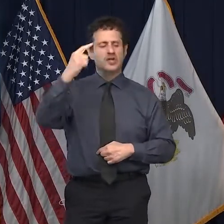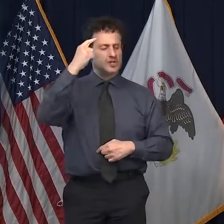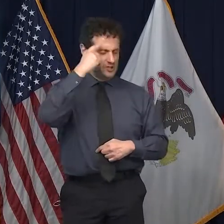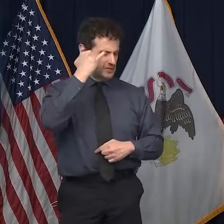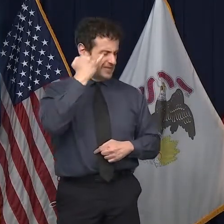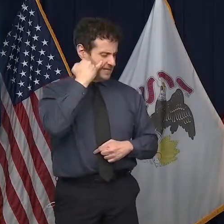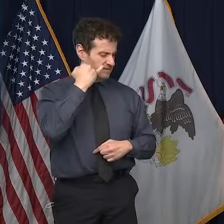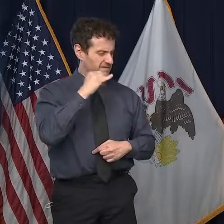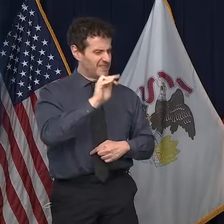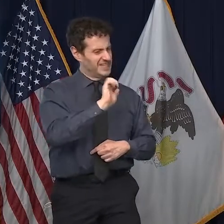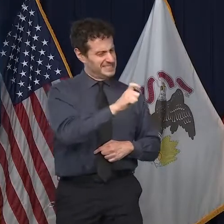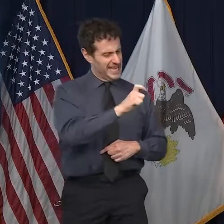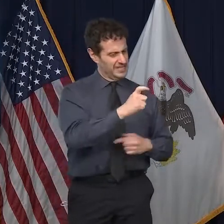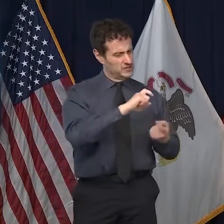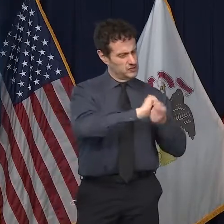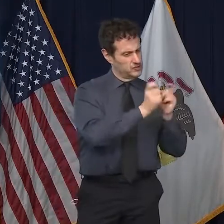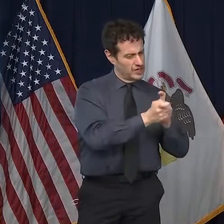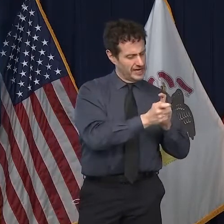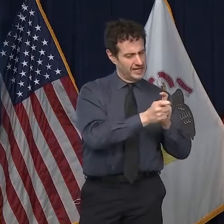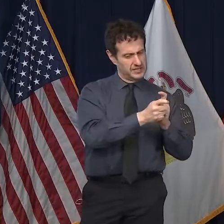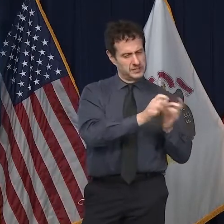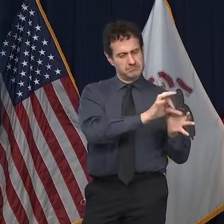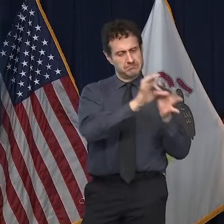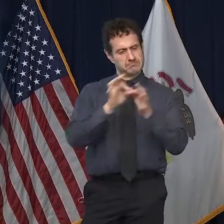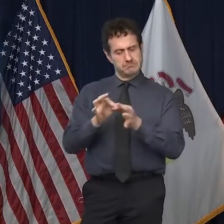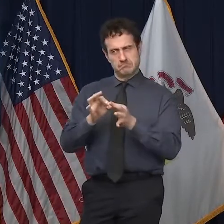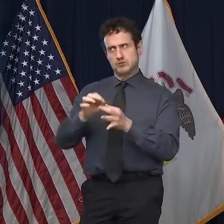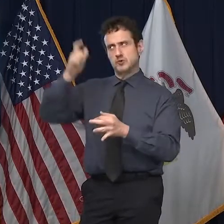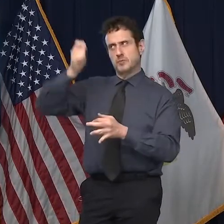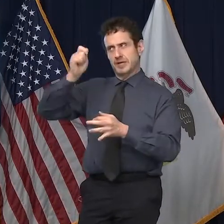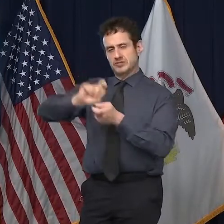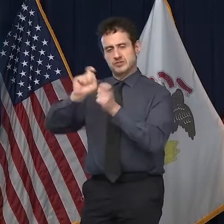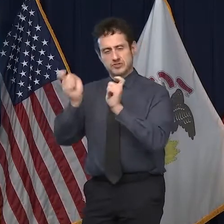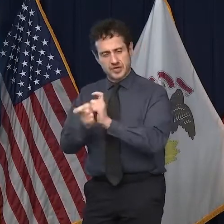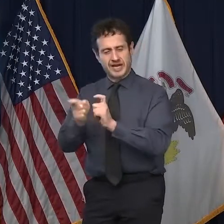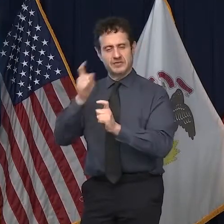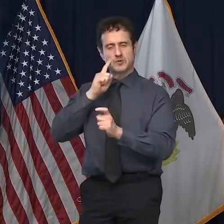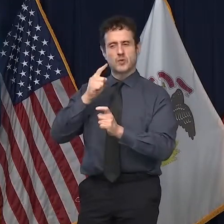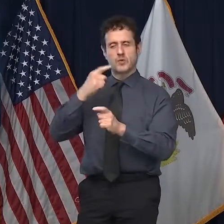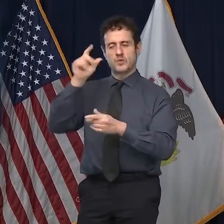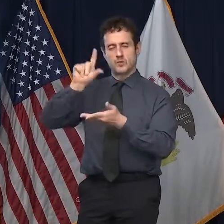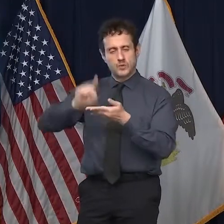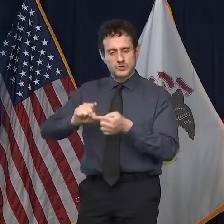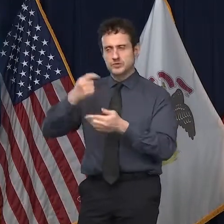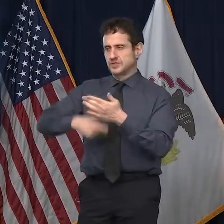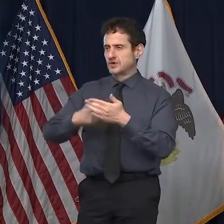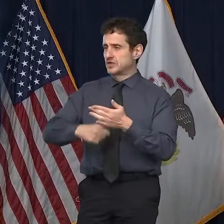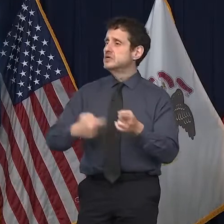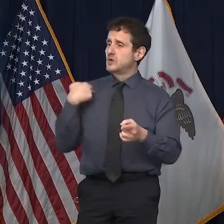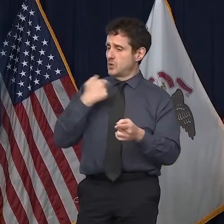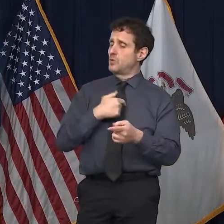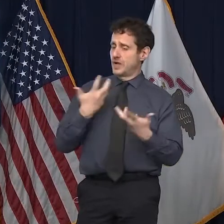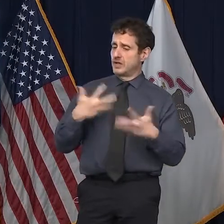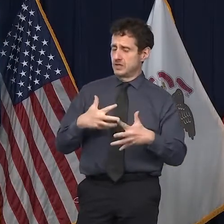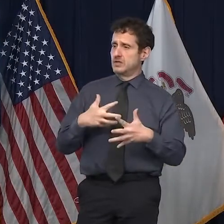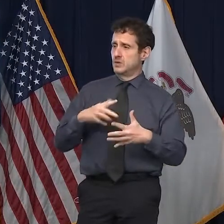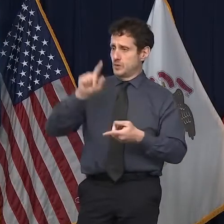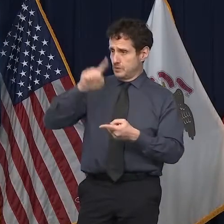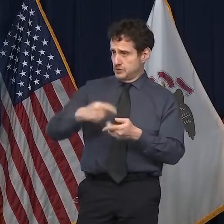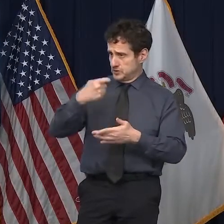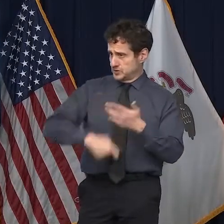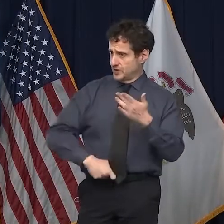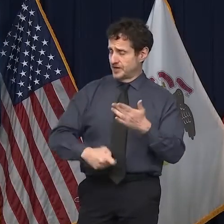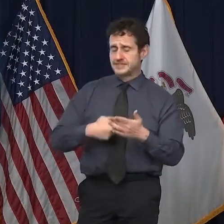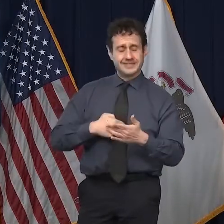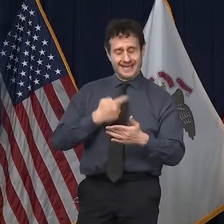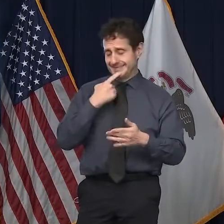reform or cost cutting, that may have helped get this thing passed? Well, we did a lot of cost cutting. I think I was clear about that too. We've